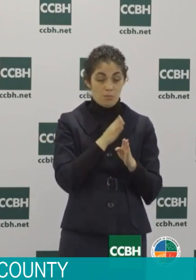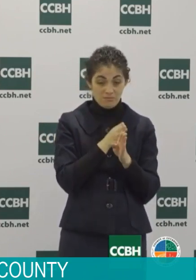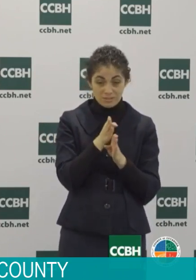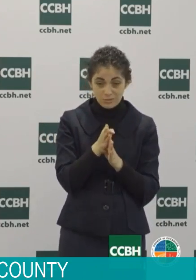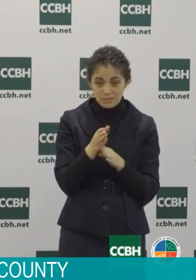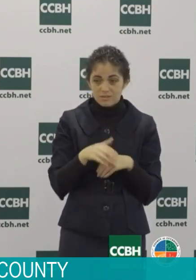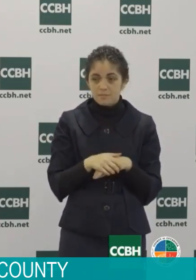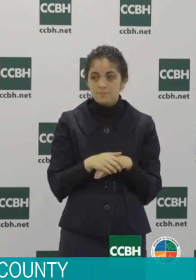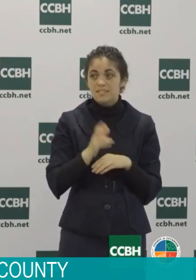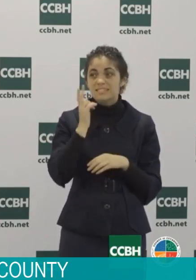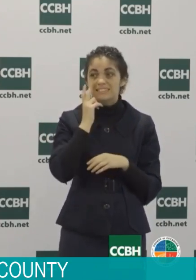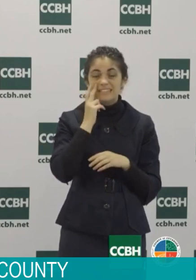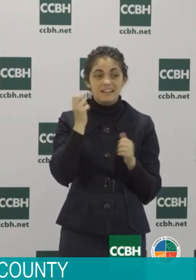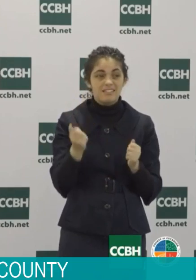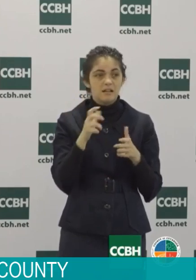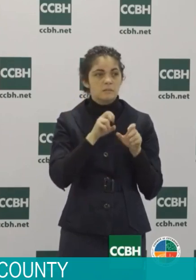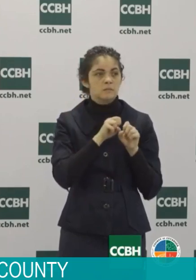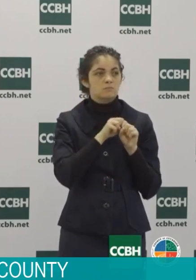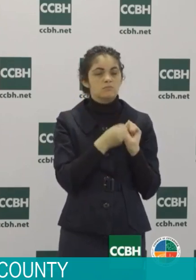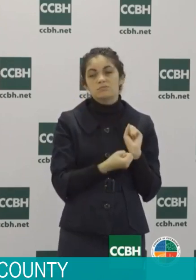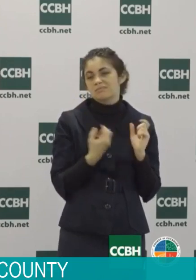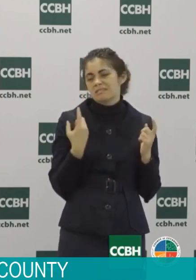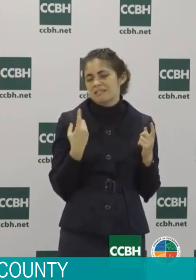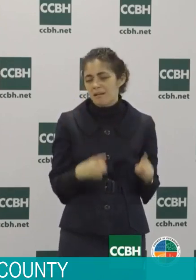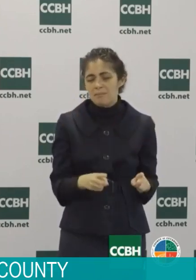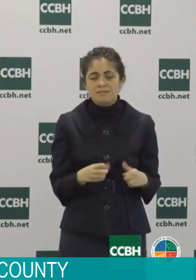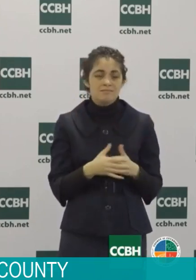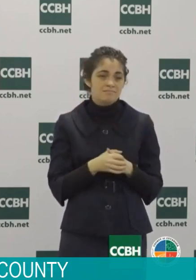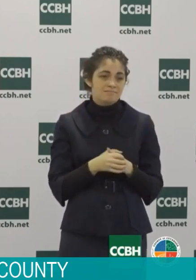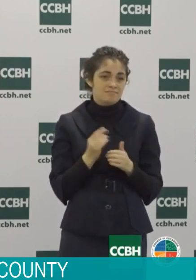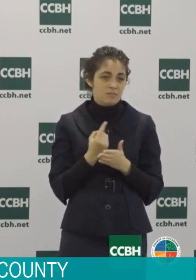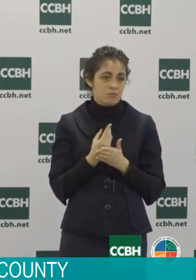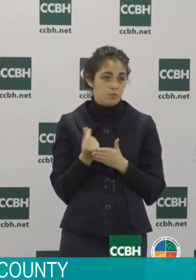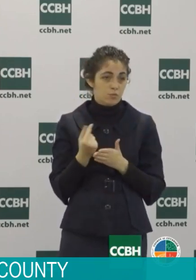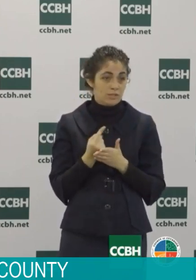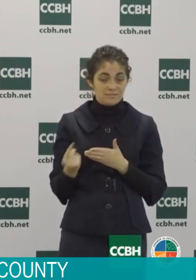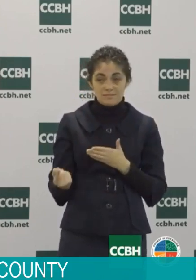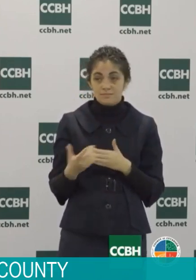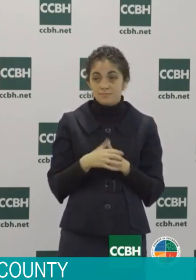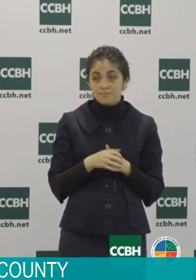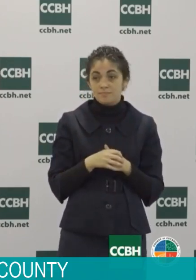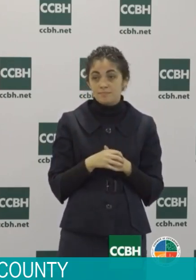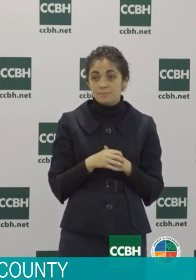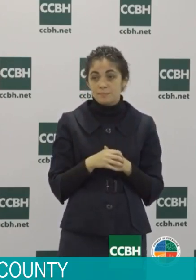professionally. We've seen a lot of heartbreak in the past few weeks.